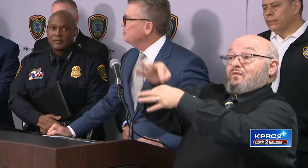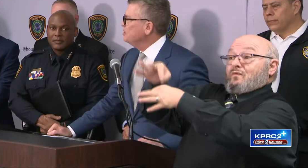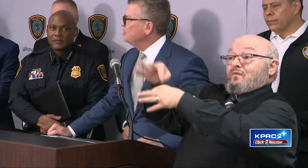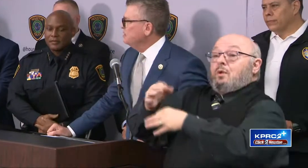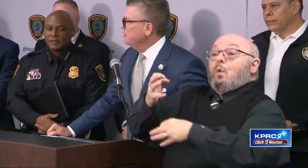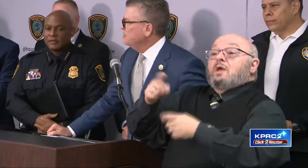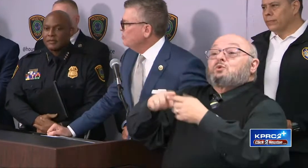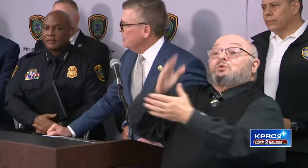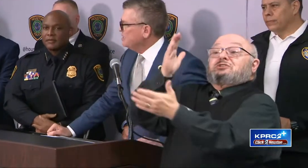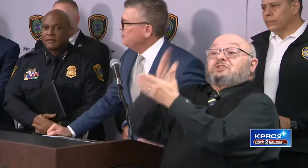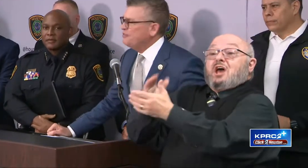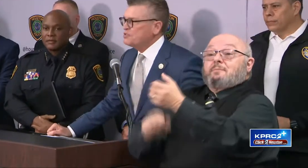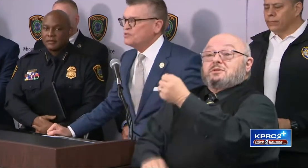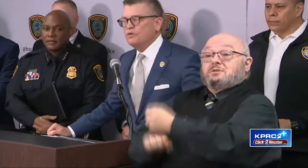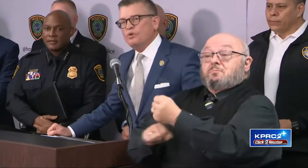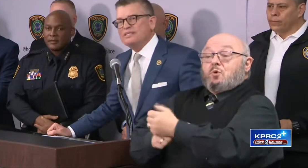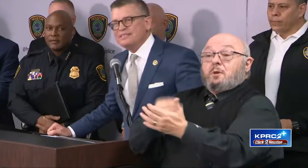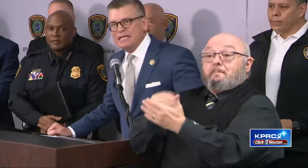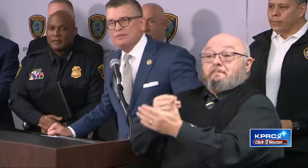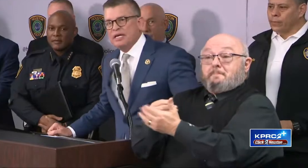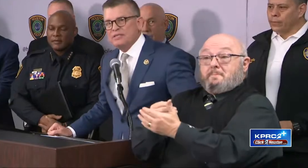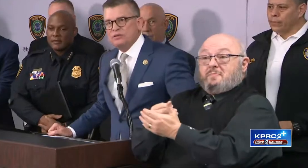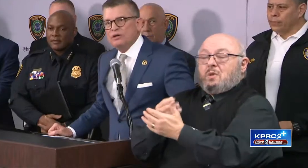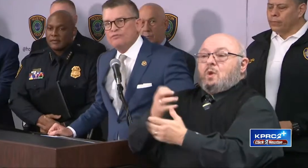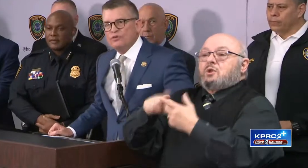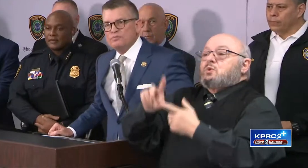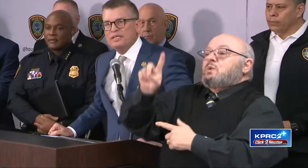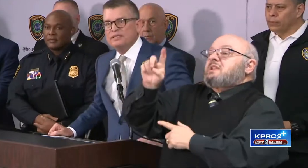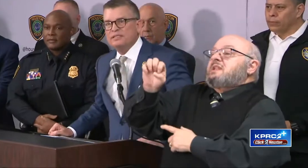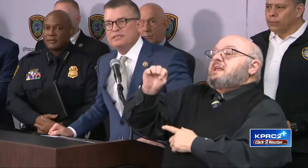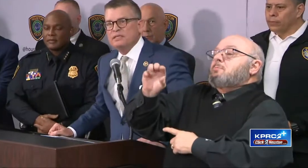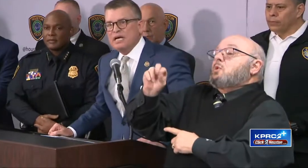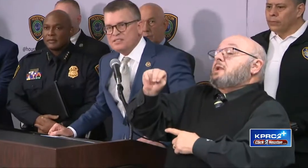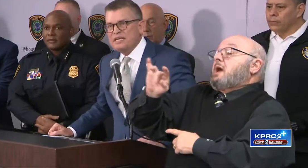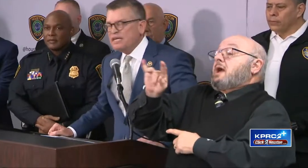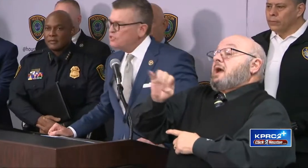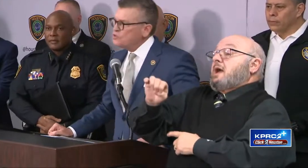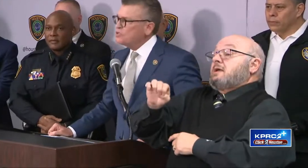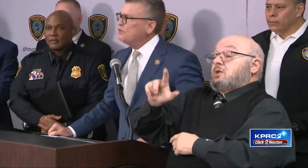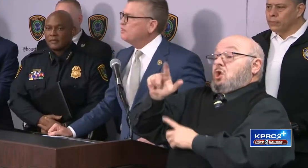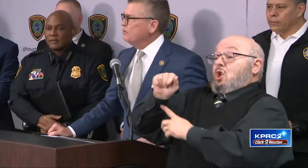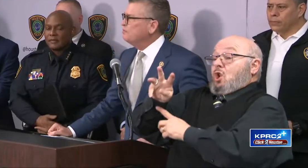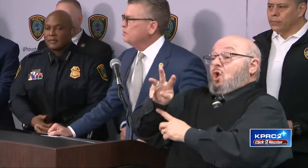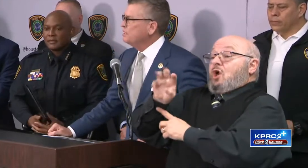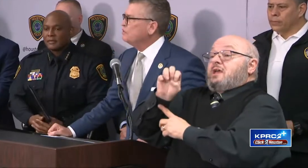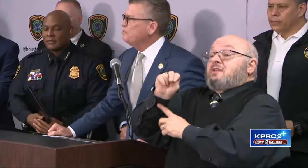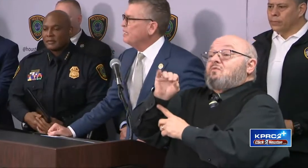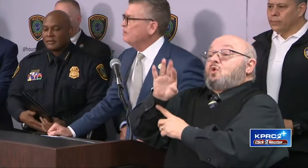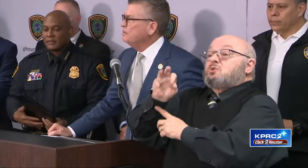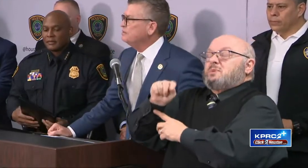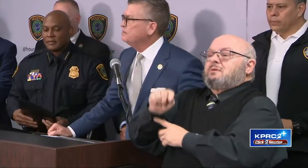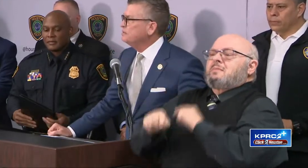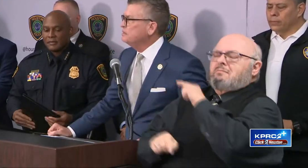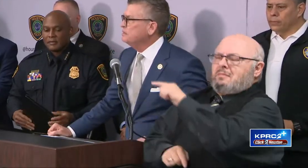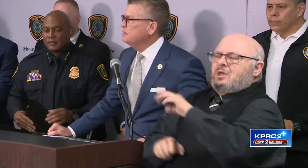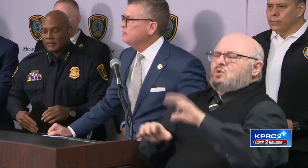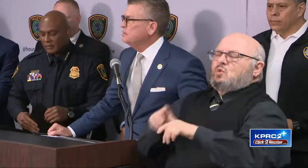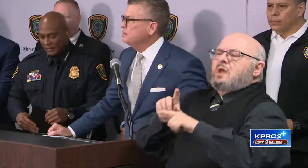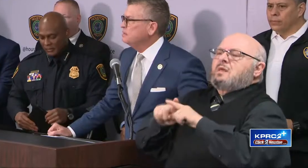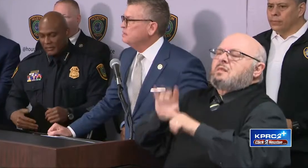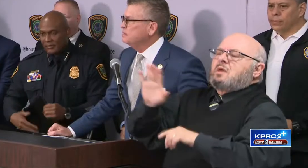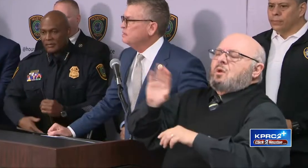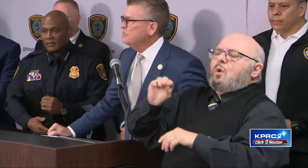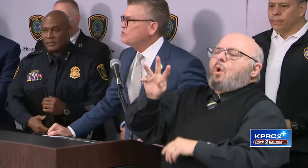police, to elected officials that want to demonize law enforcement, I say they do so at their own political peril.